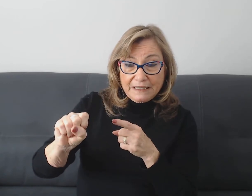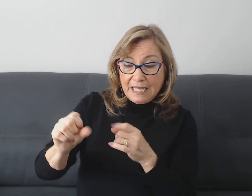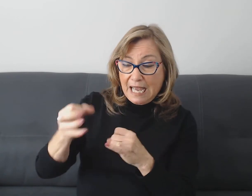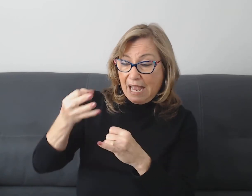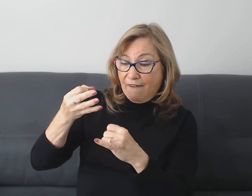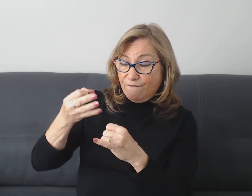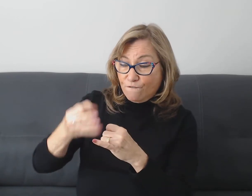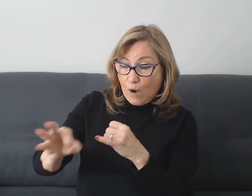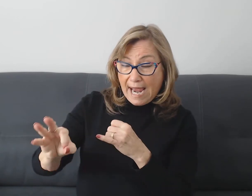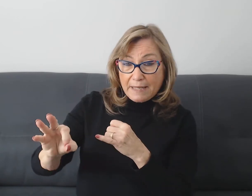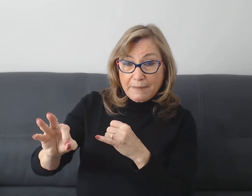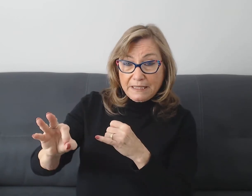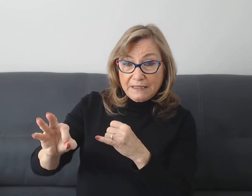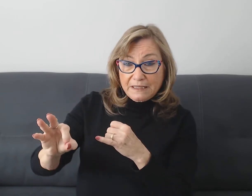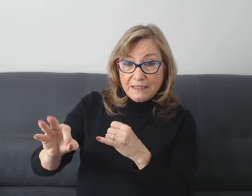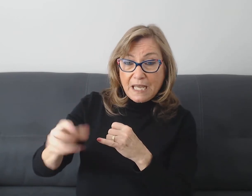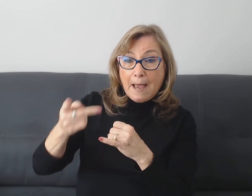fragment, particle.